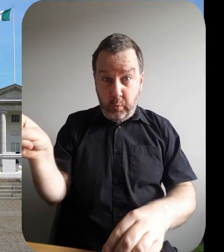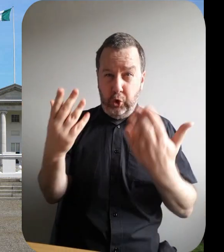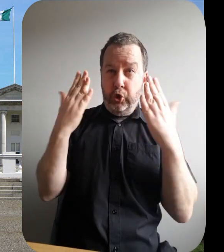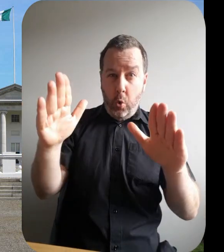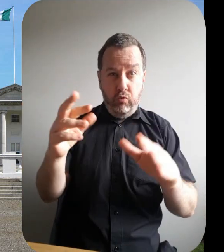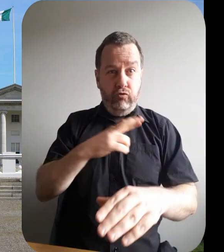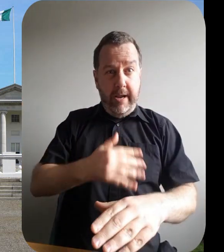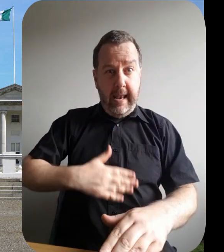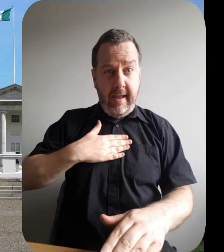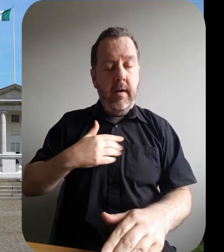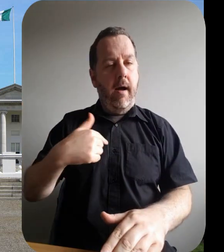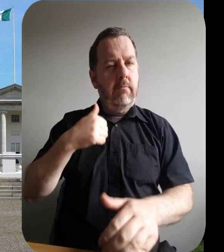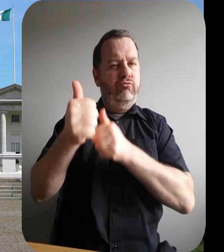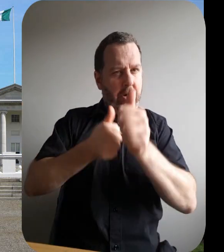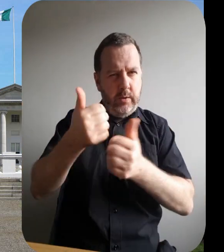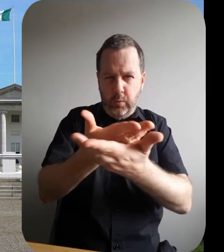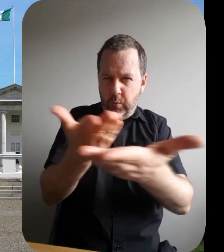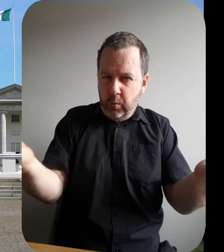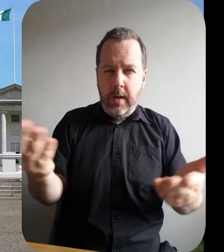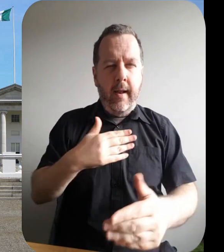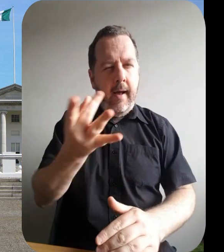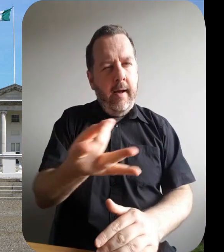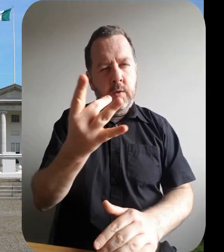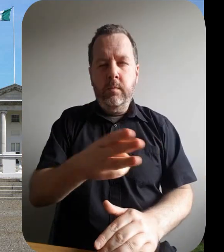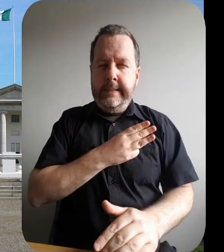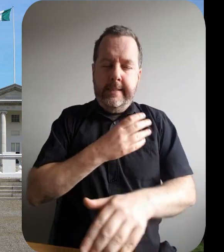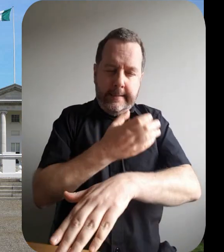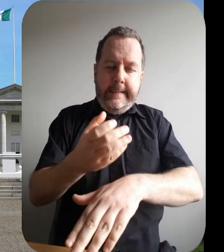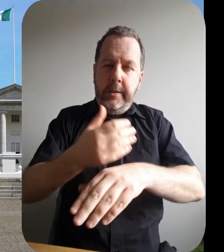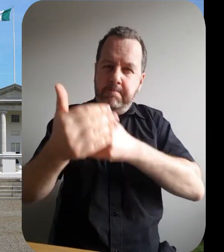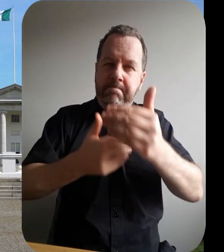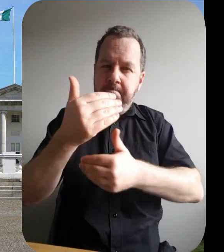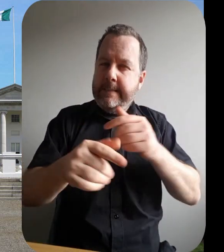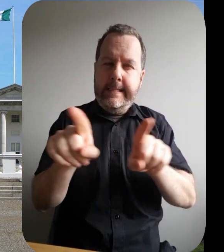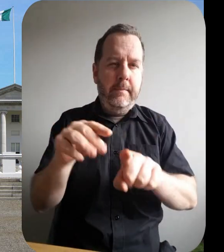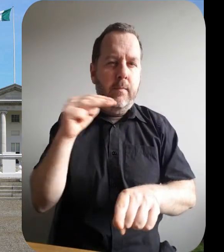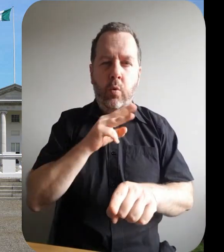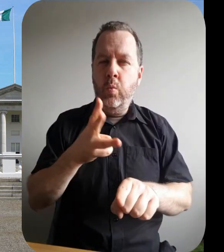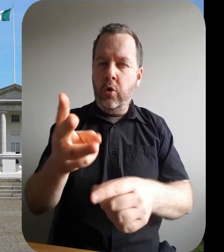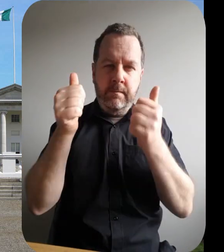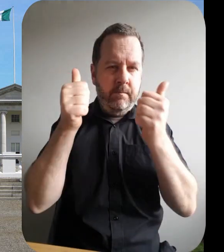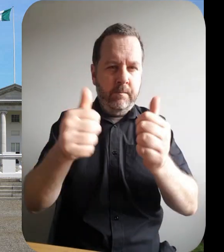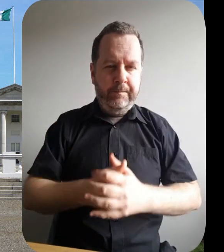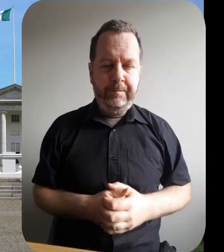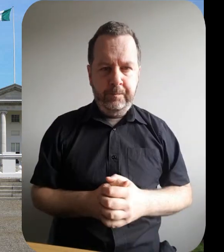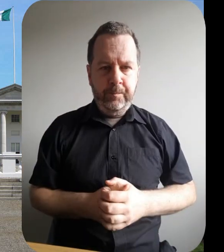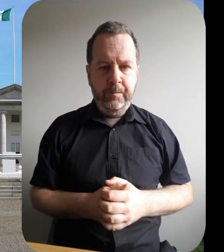and equality. Molim sib agus irimorif lanund leis an sár